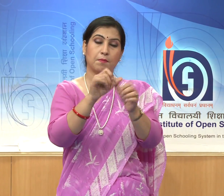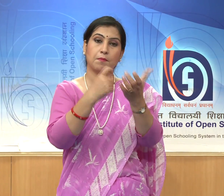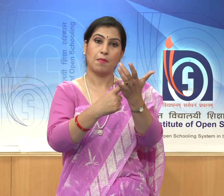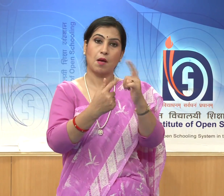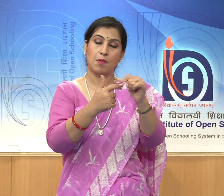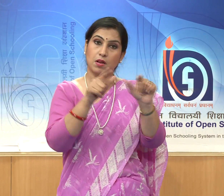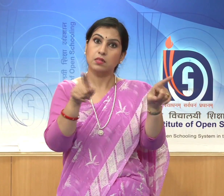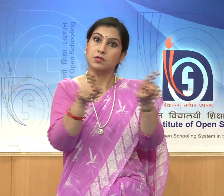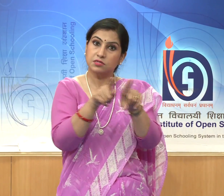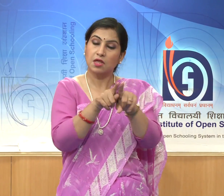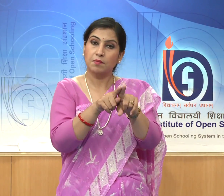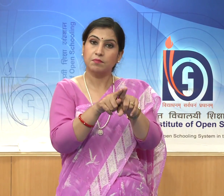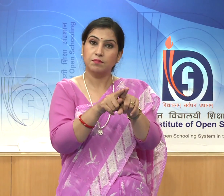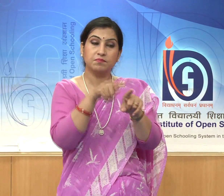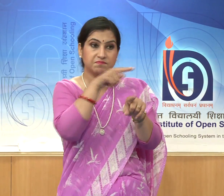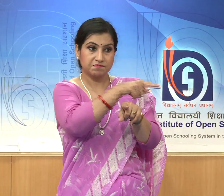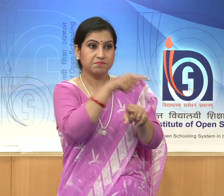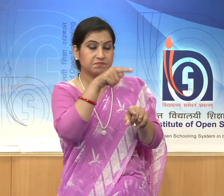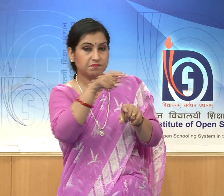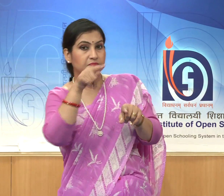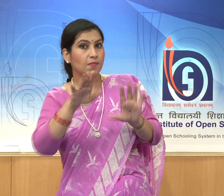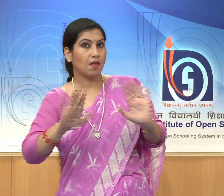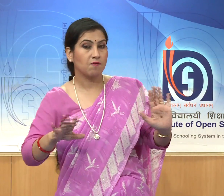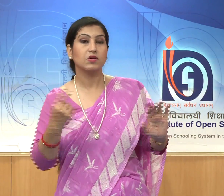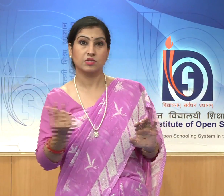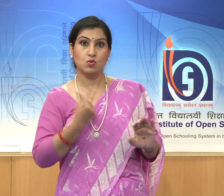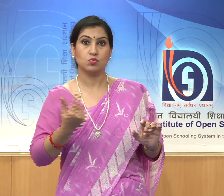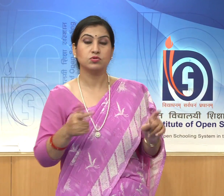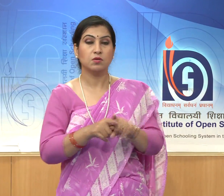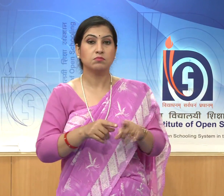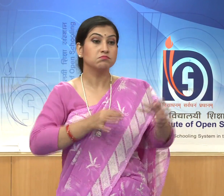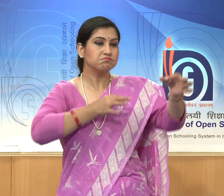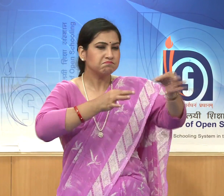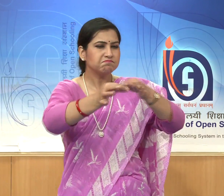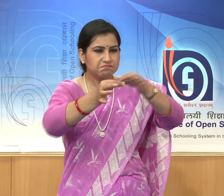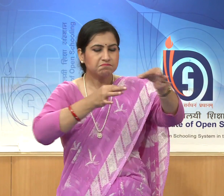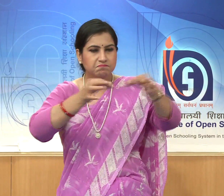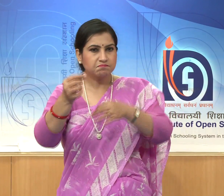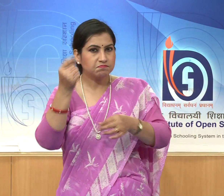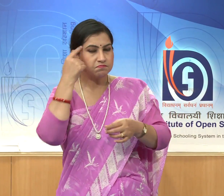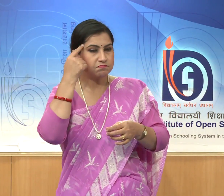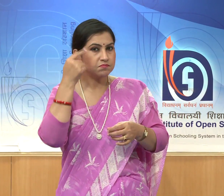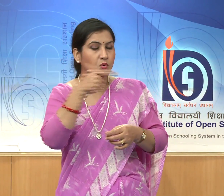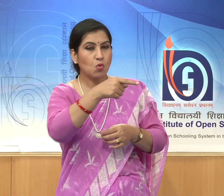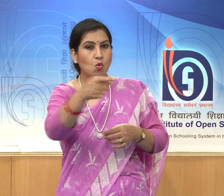also used as the themes of